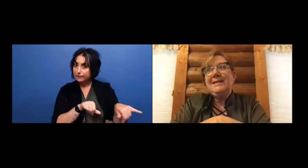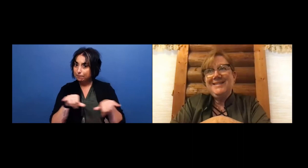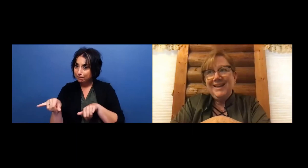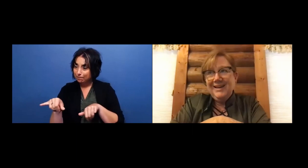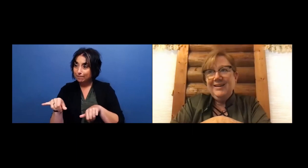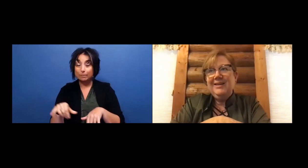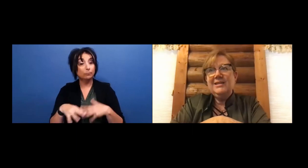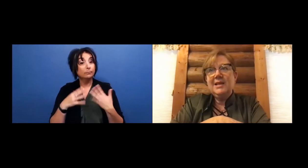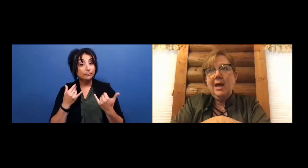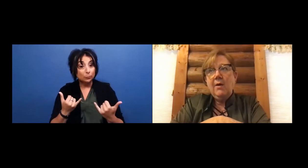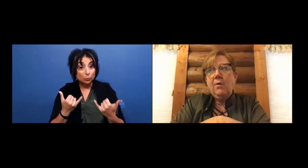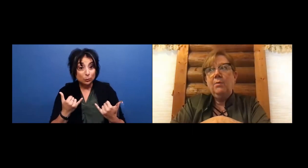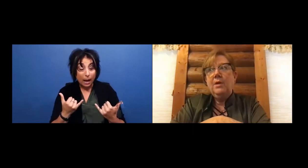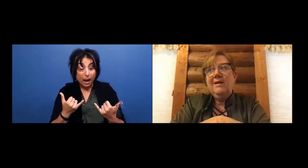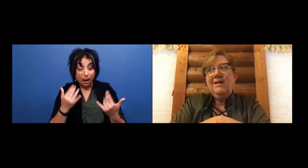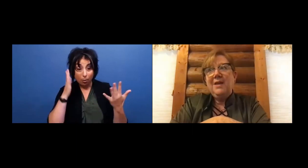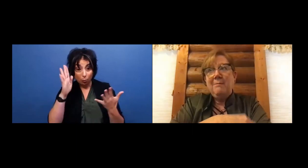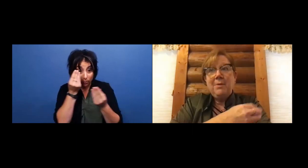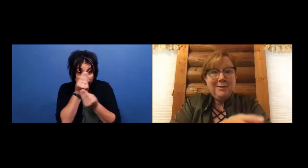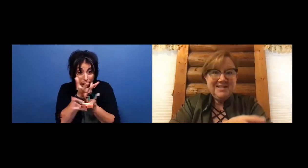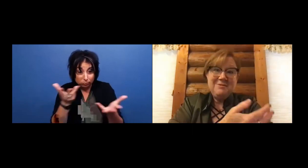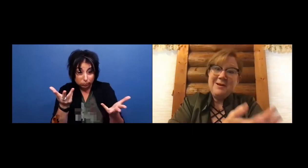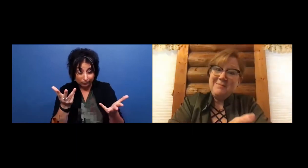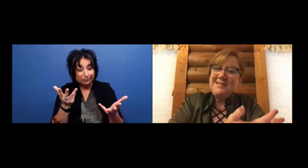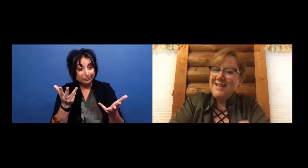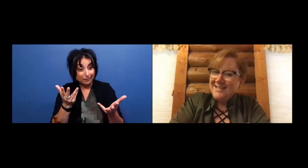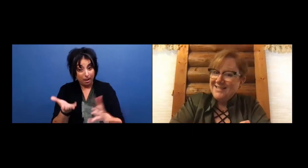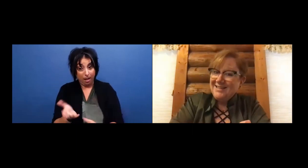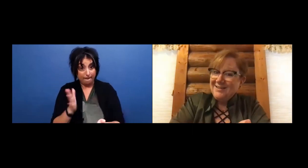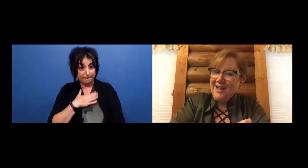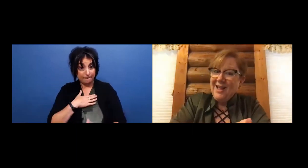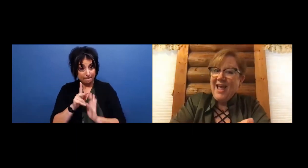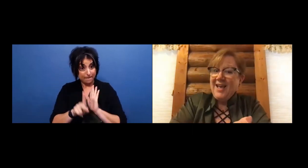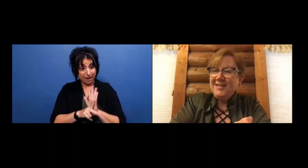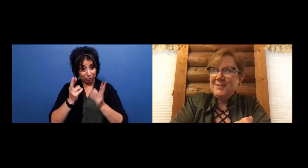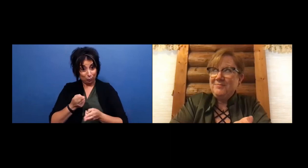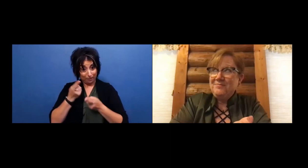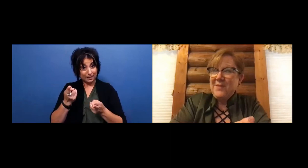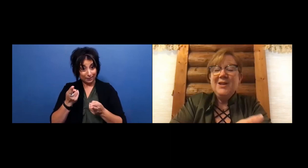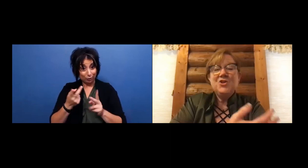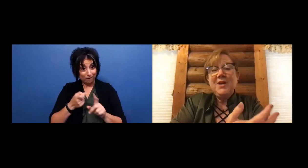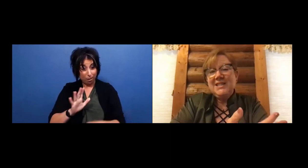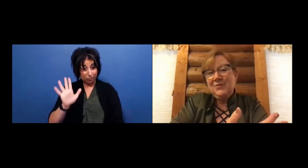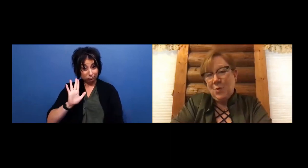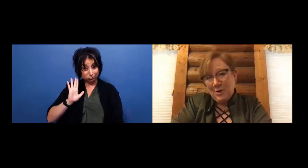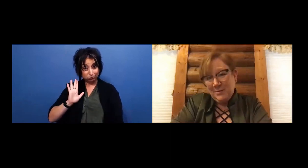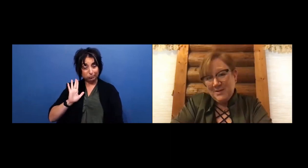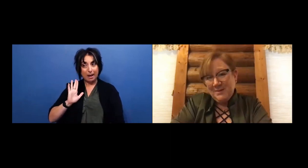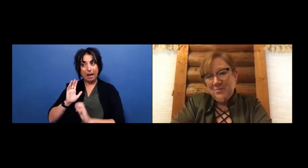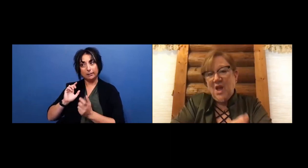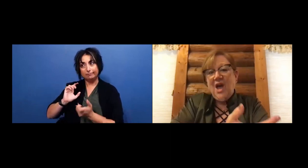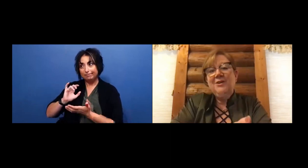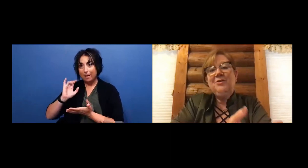sharing today is how that policy recommendation has